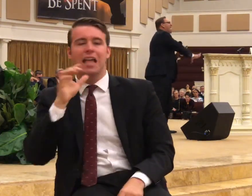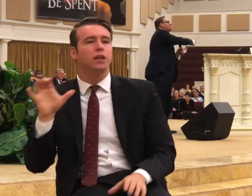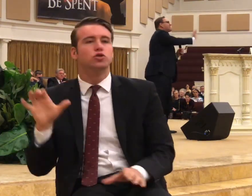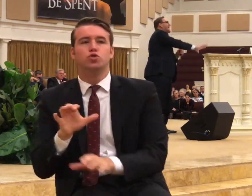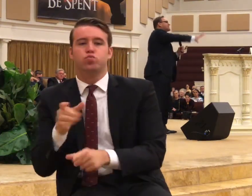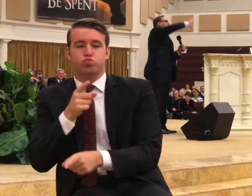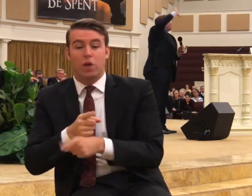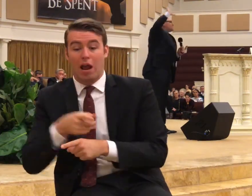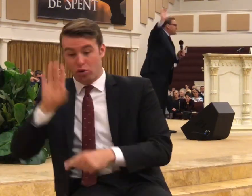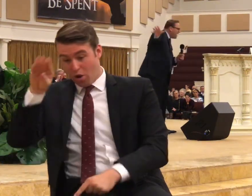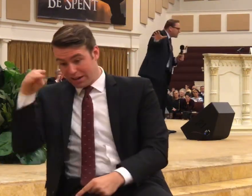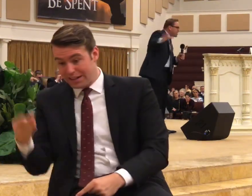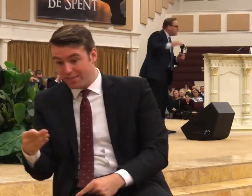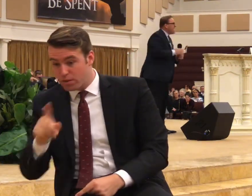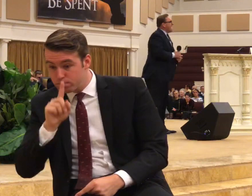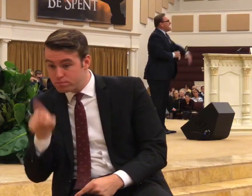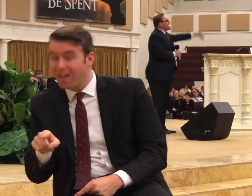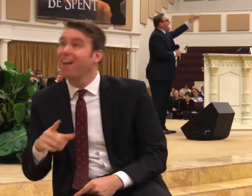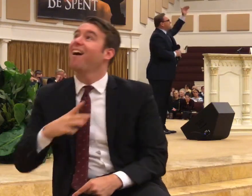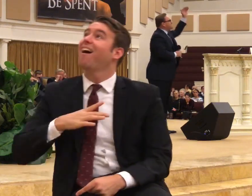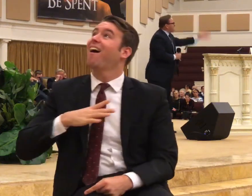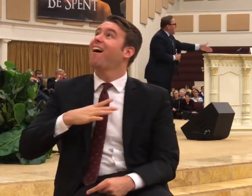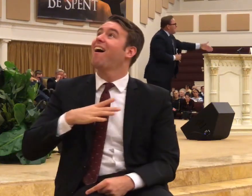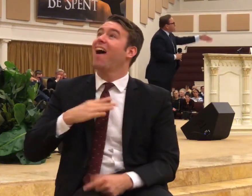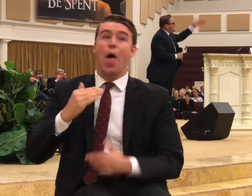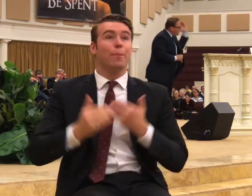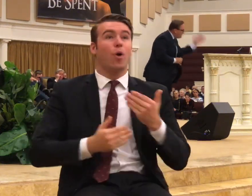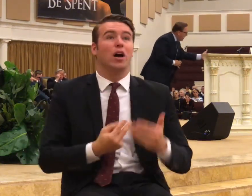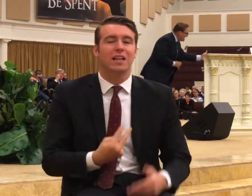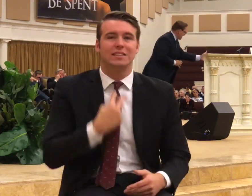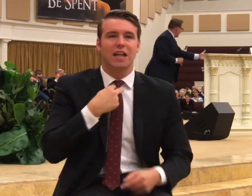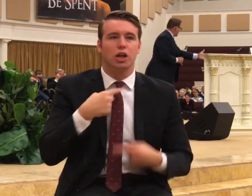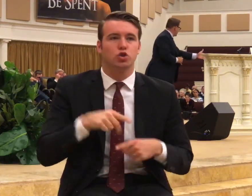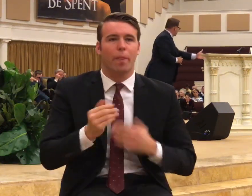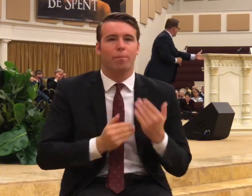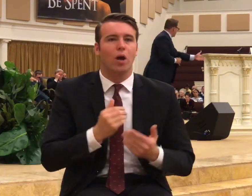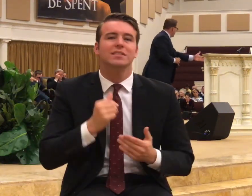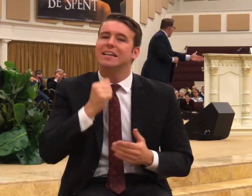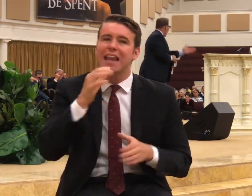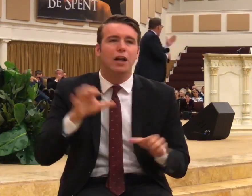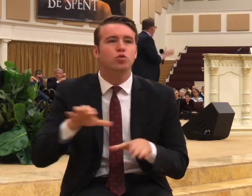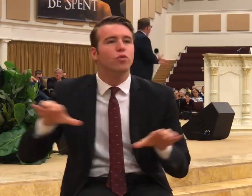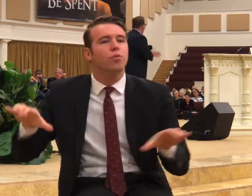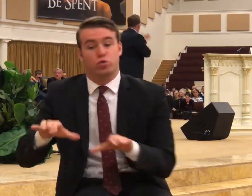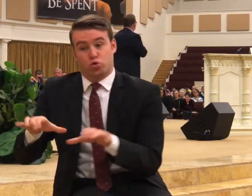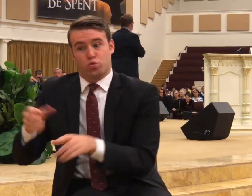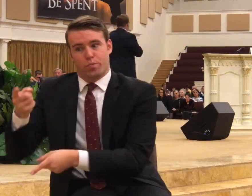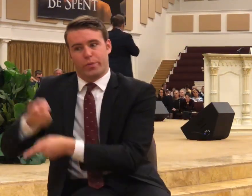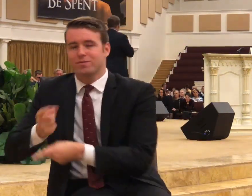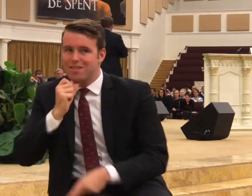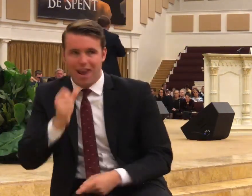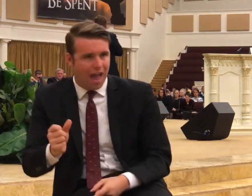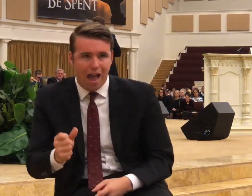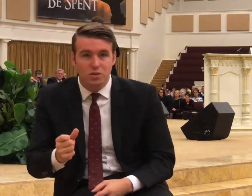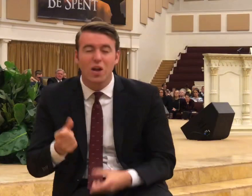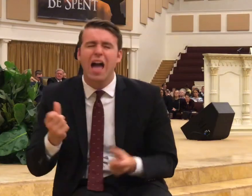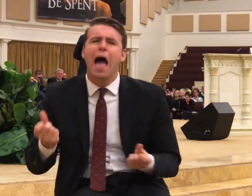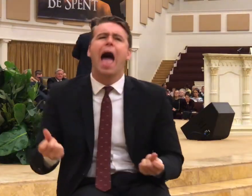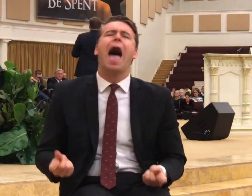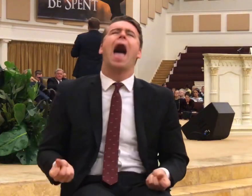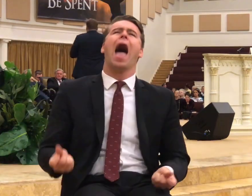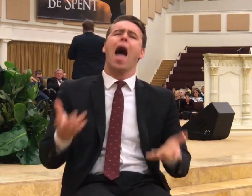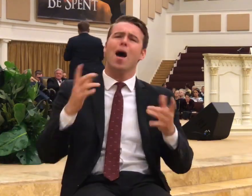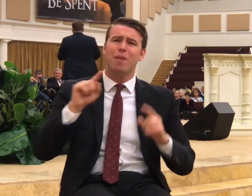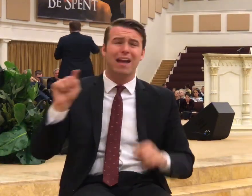He never got to production. He got stopped in the process. How many great